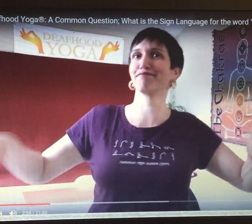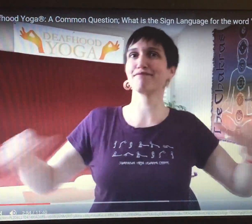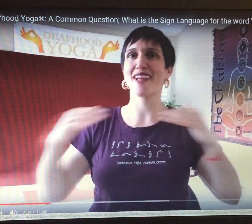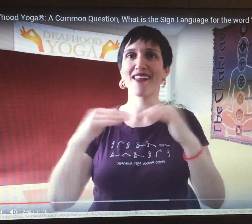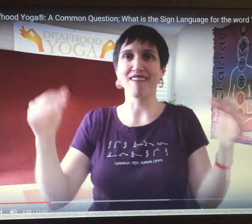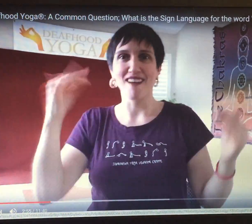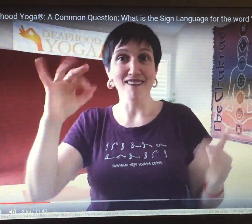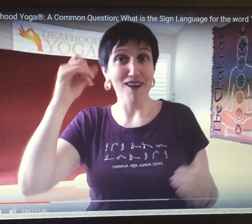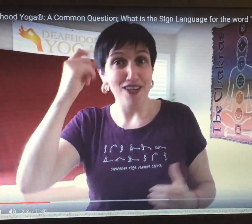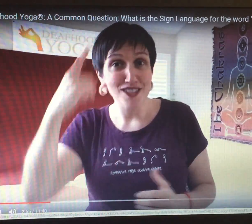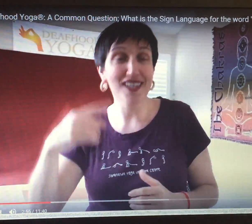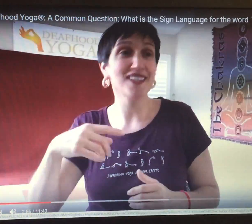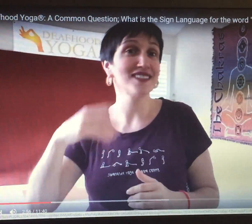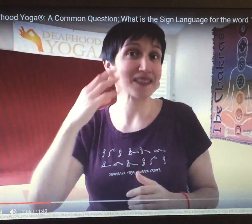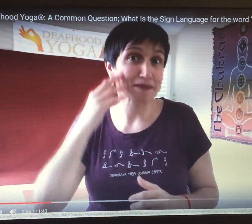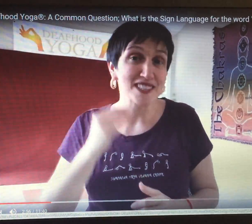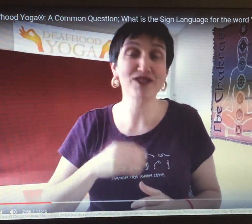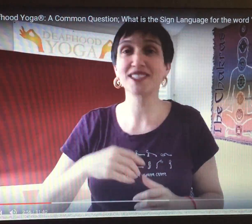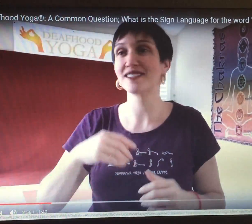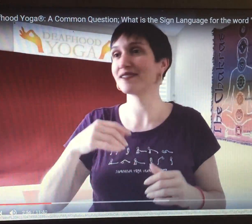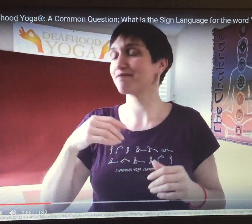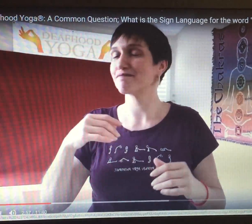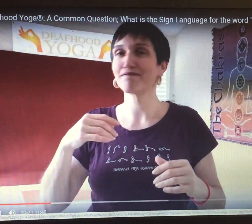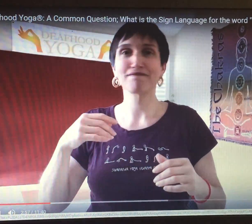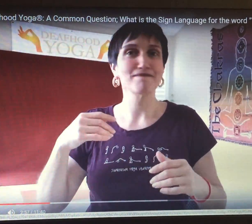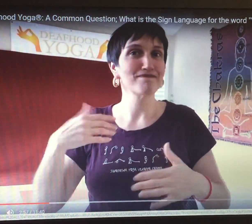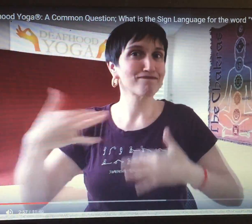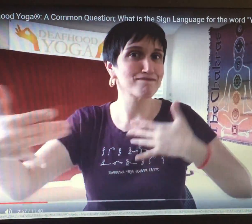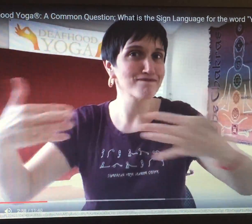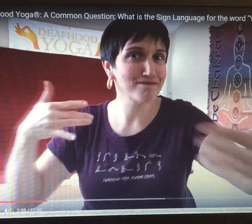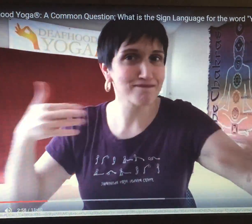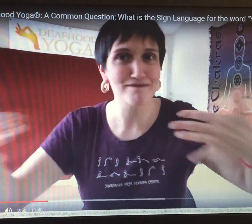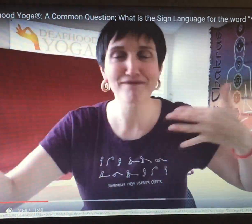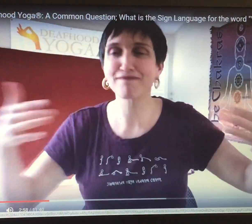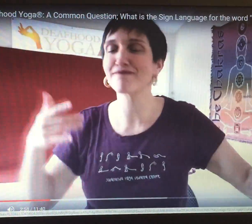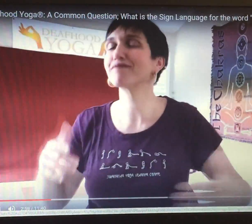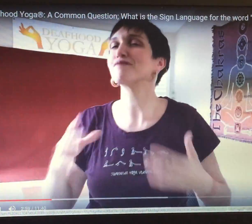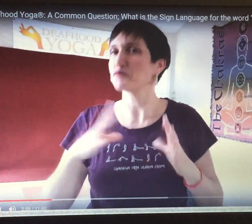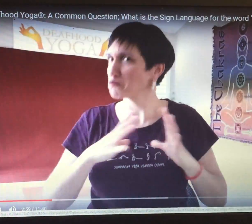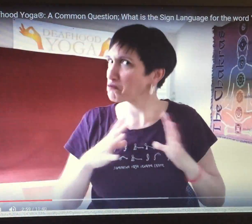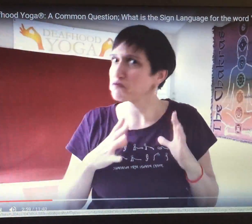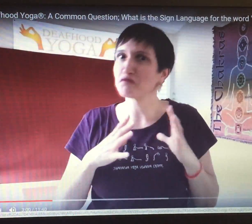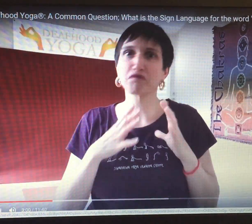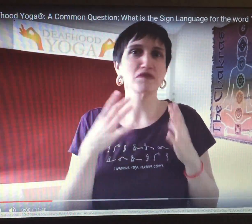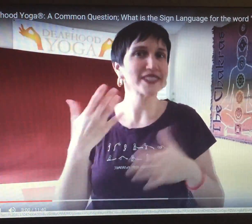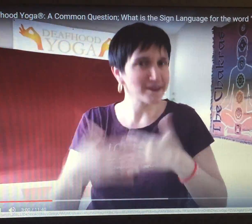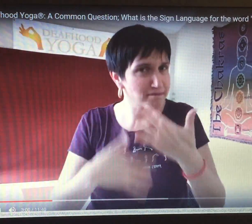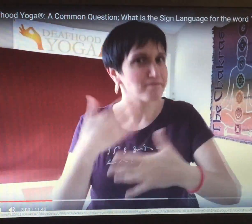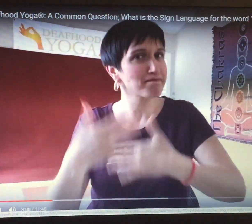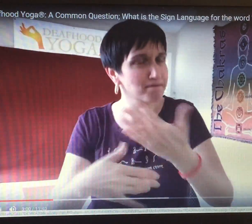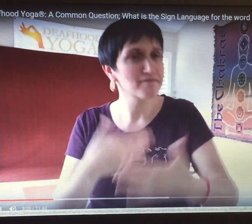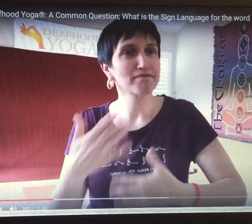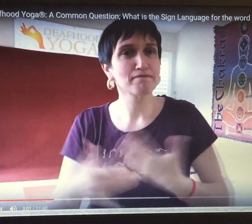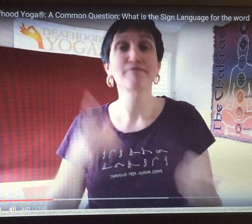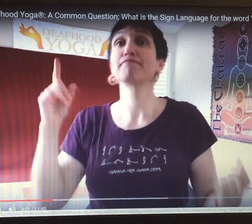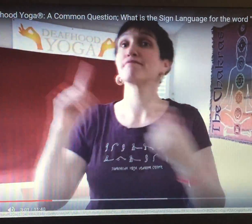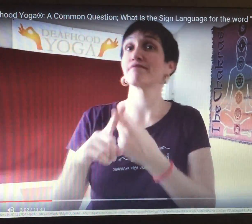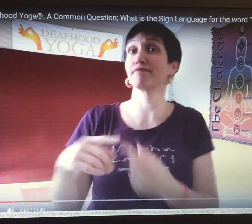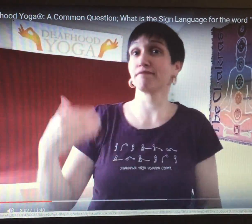great. And again, there's very different levels of yoga experience. I thought, okay, well, we can work with